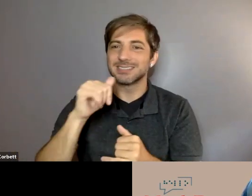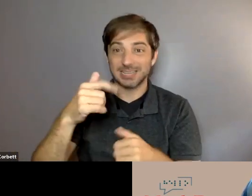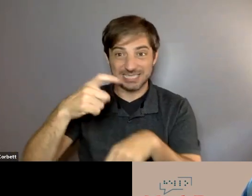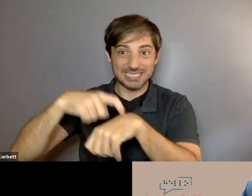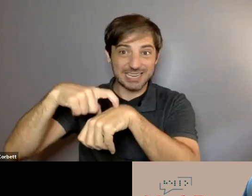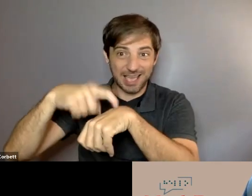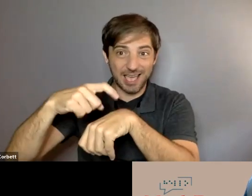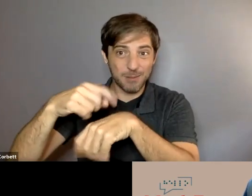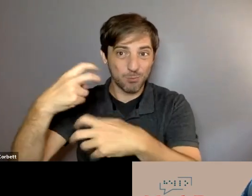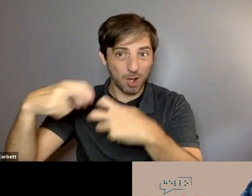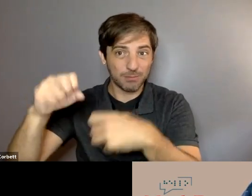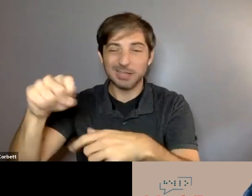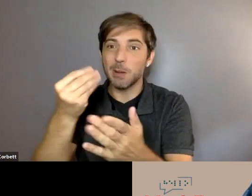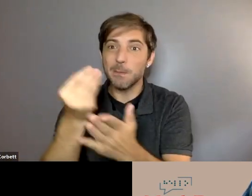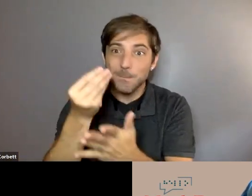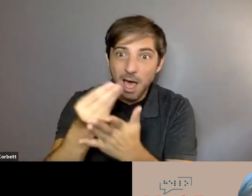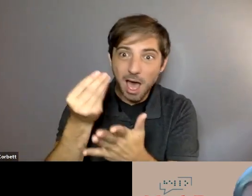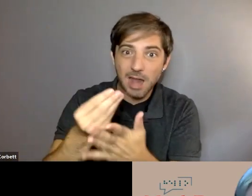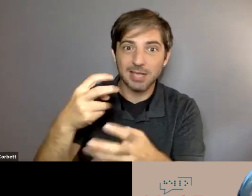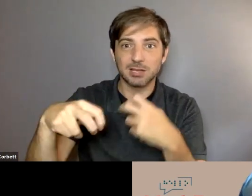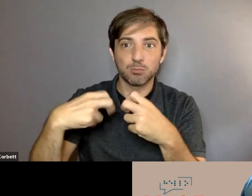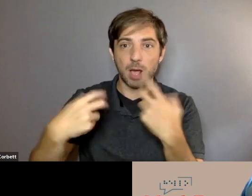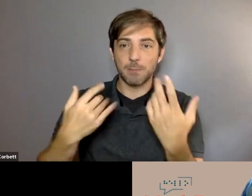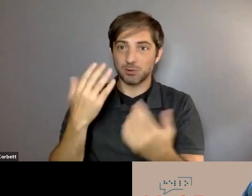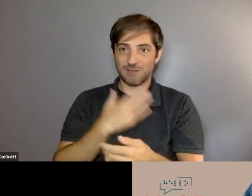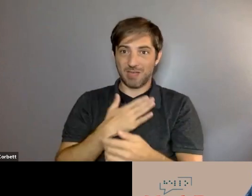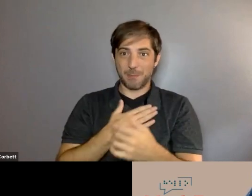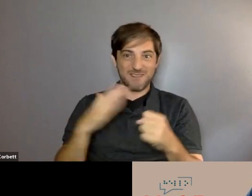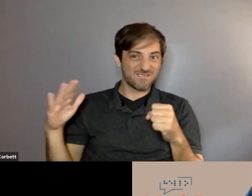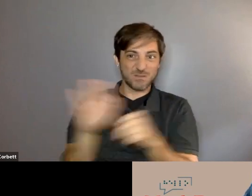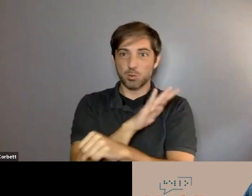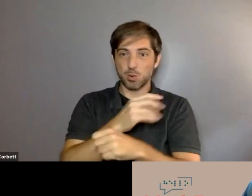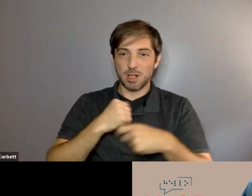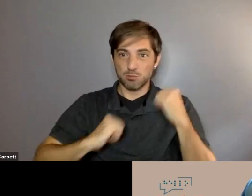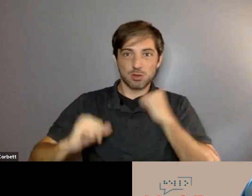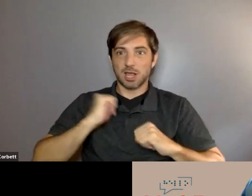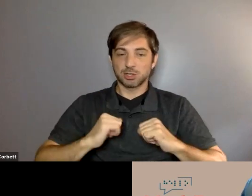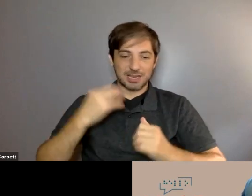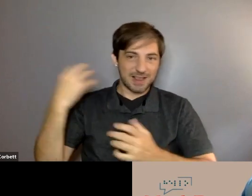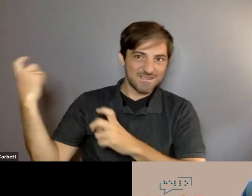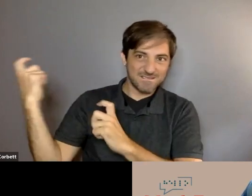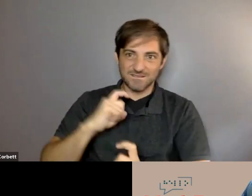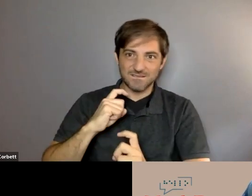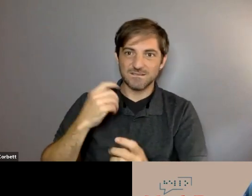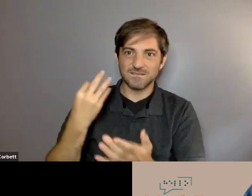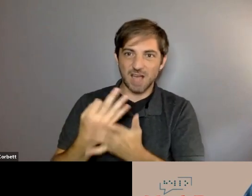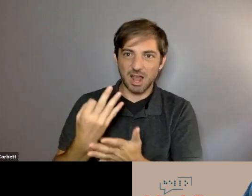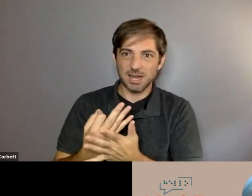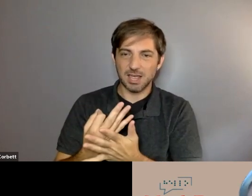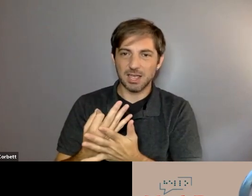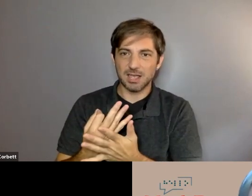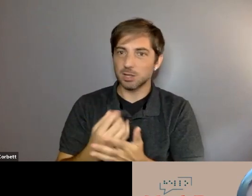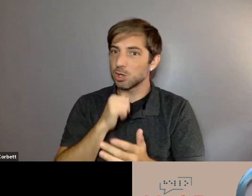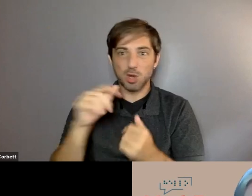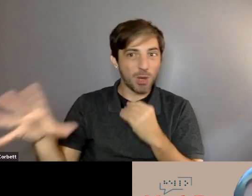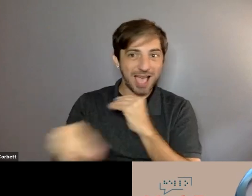So if your whole production is going to be funded and you don't put accessibility in at the beginning, you're